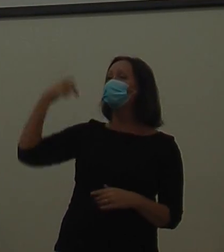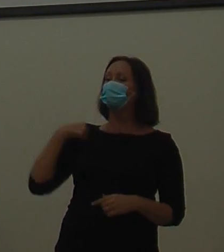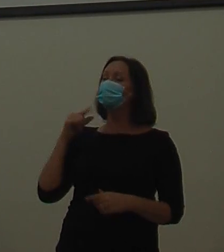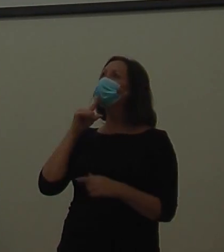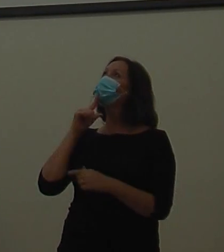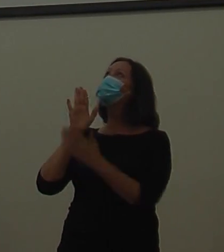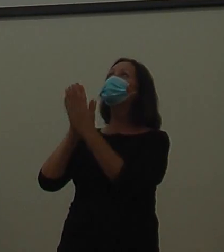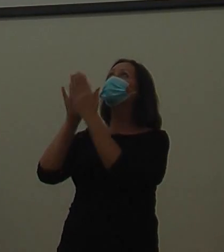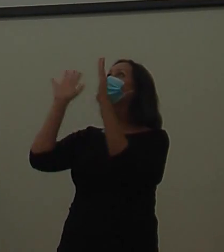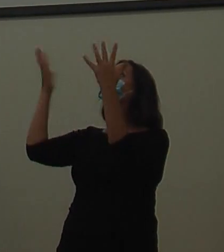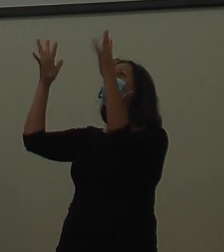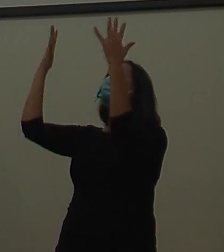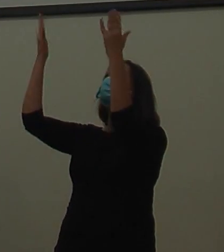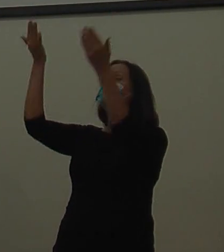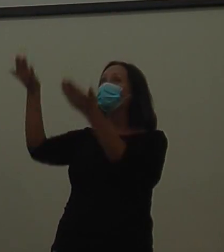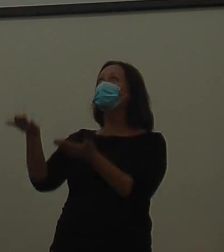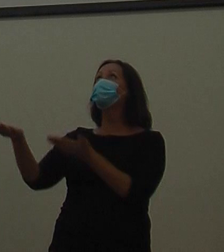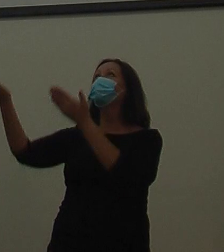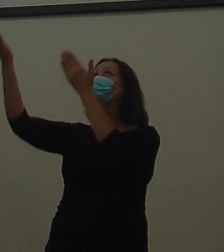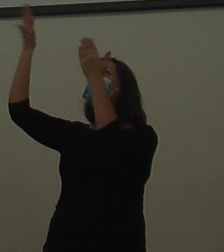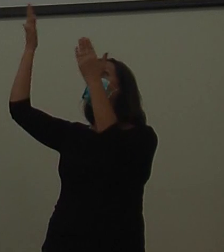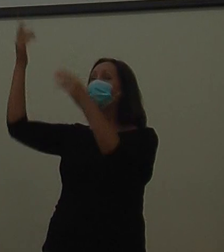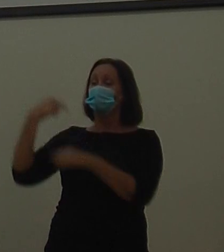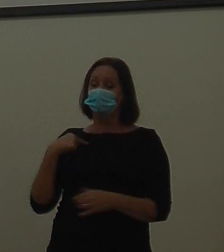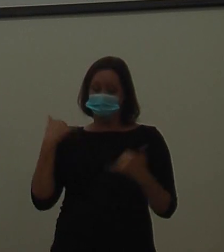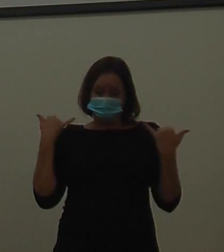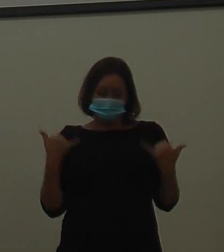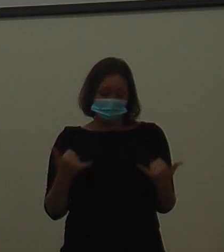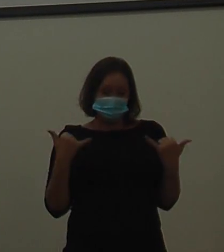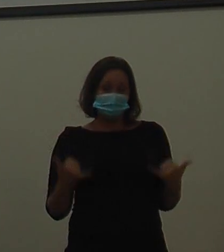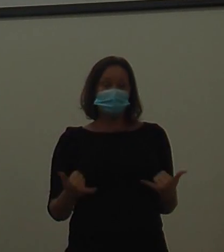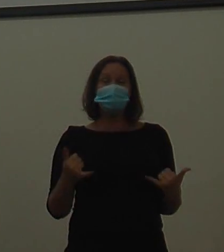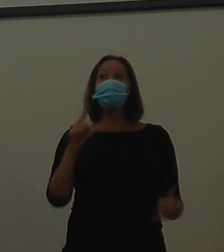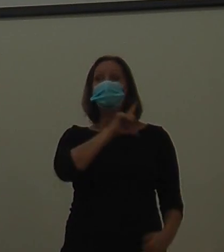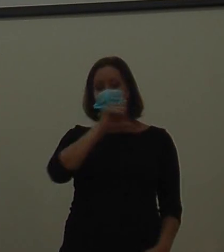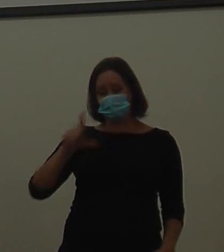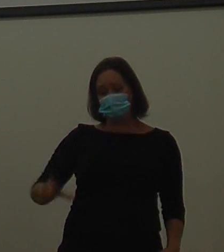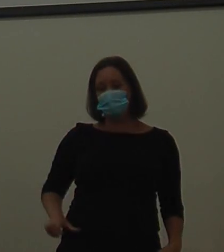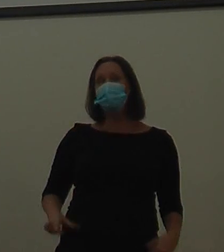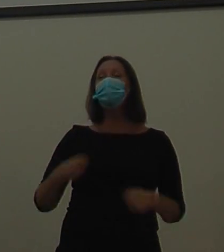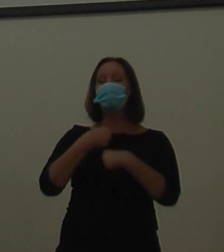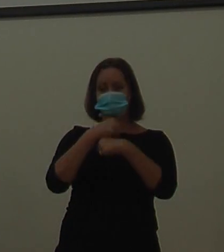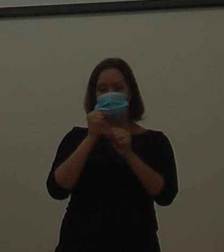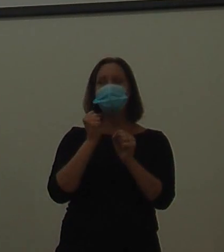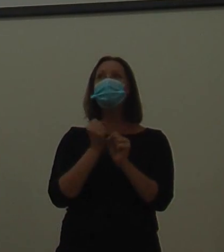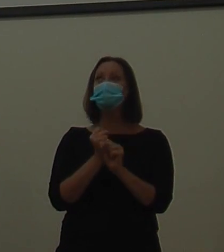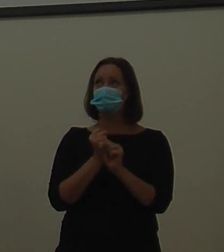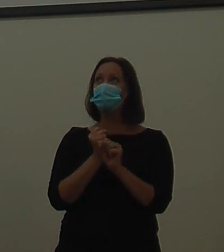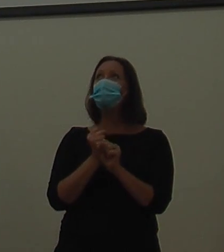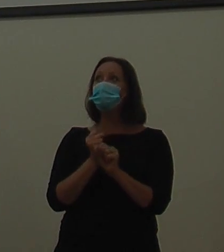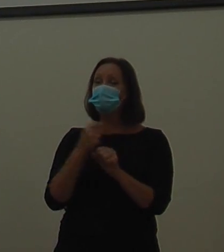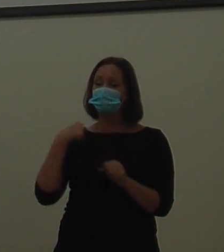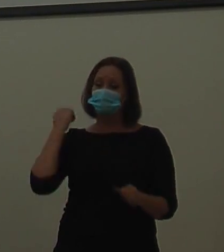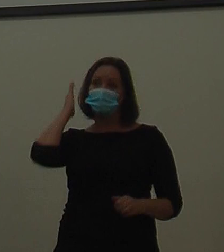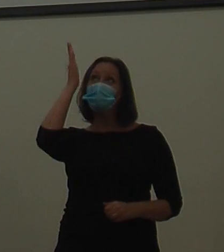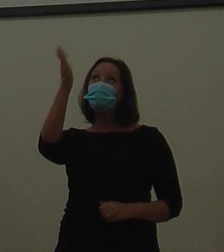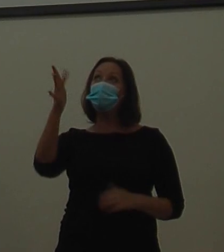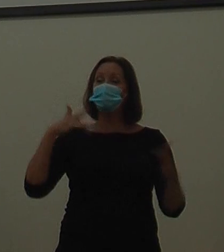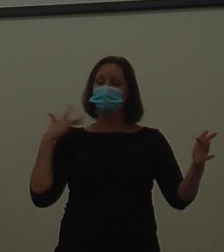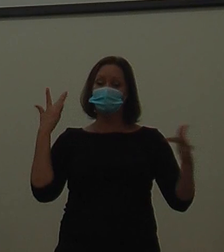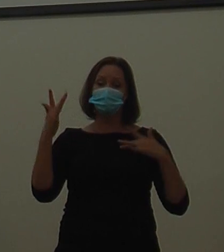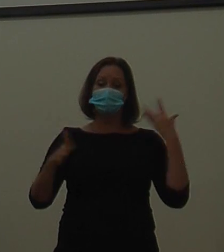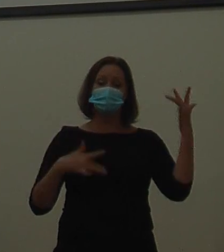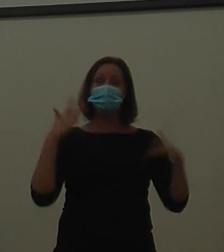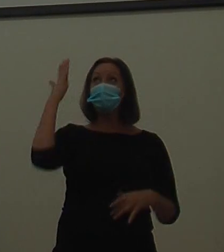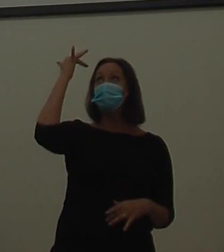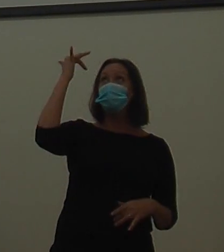with praise. I will say this is the day that the Lord has made. I will